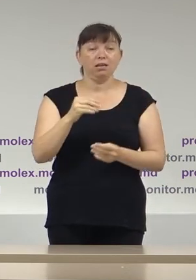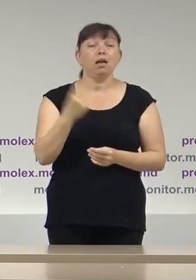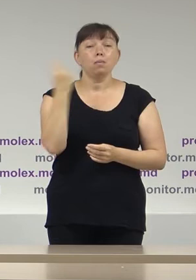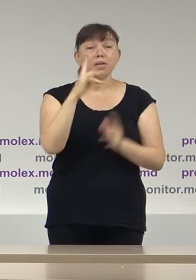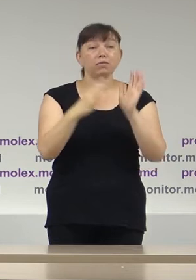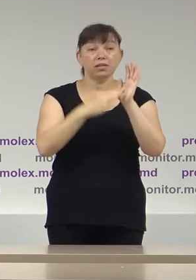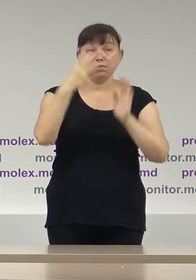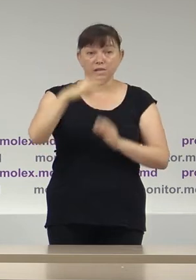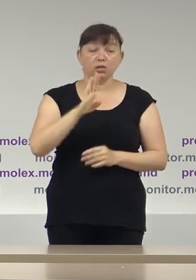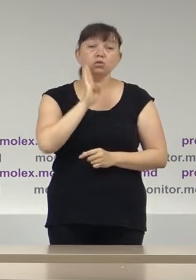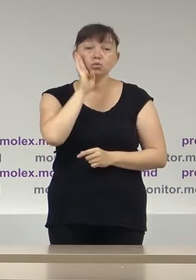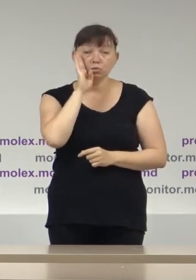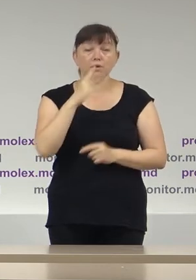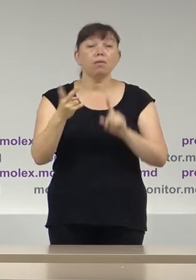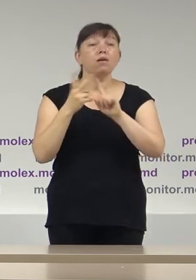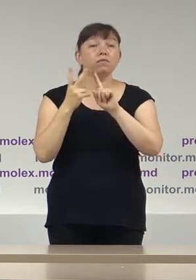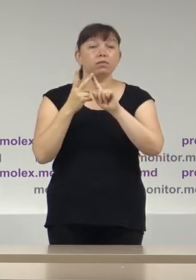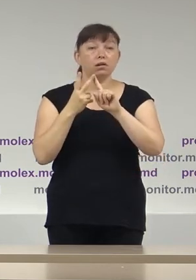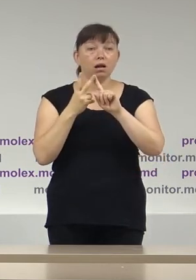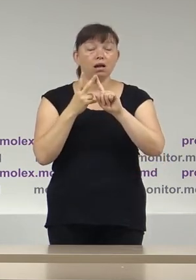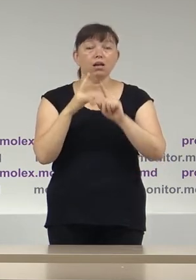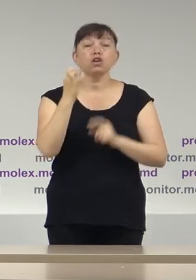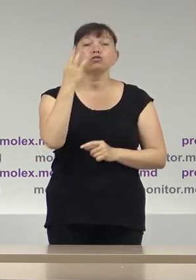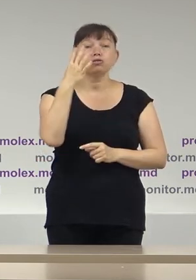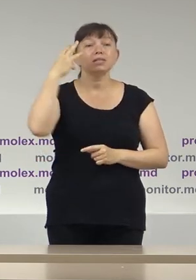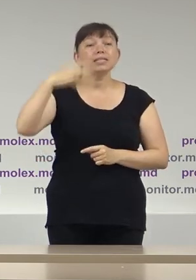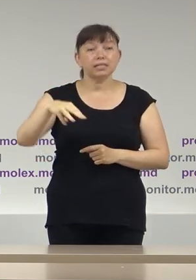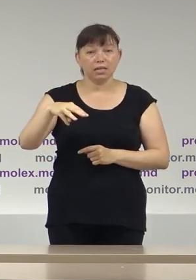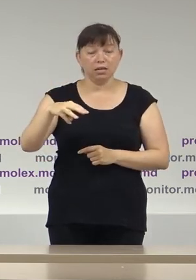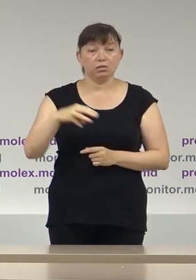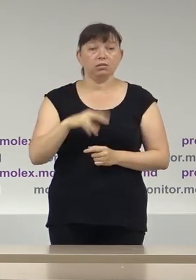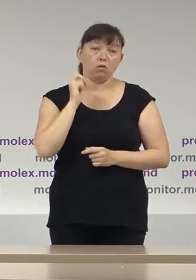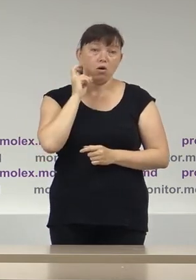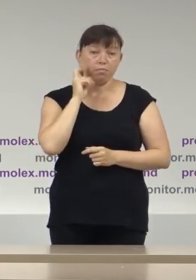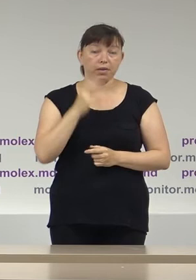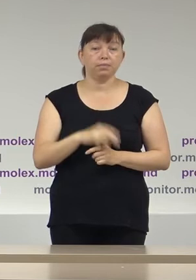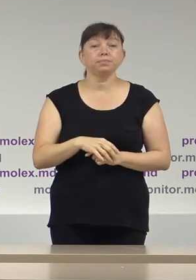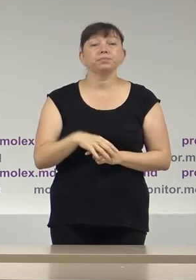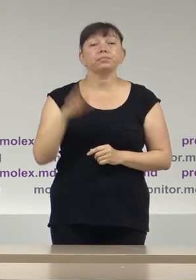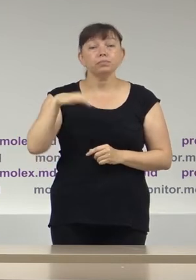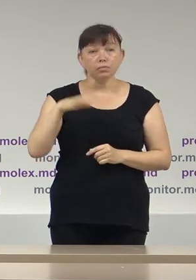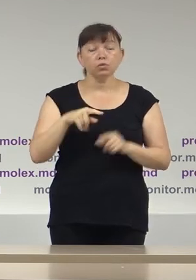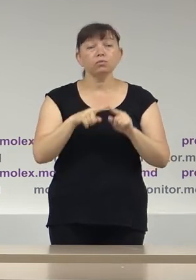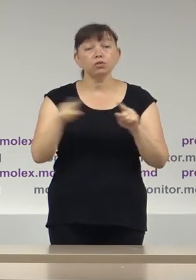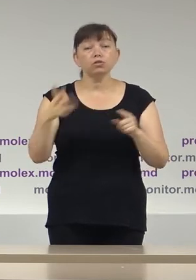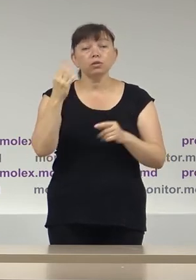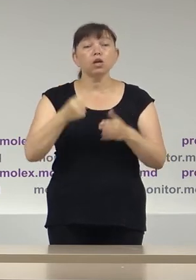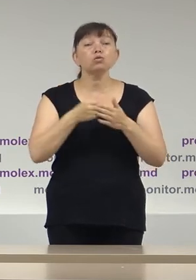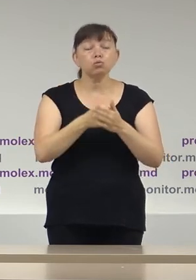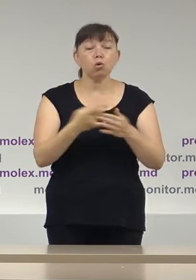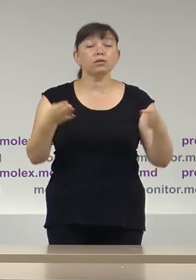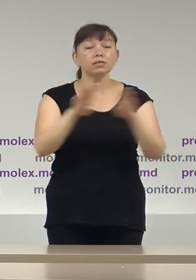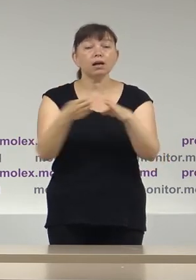will have 2 press conferences on the elections day at 9:30 a.m. and the second one at